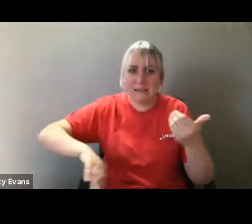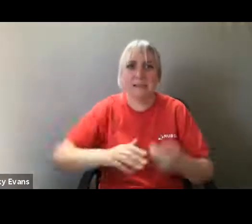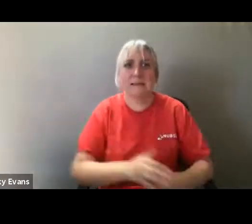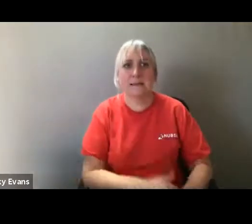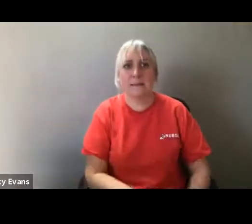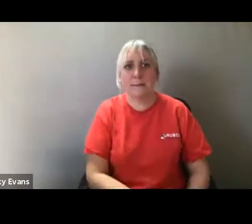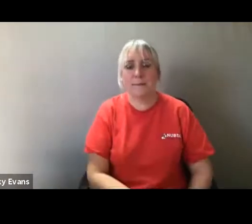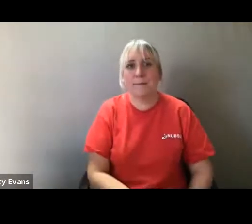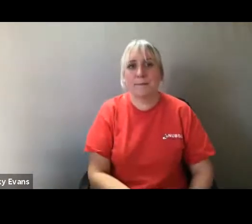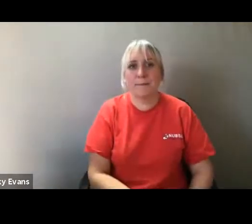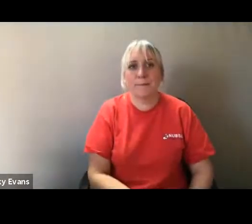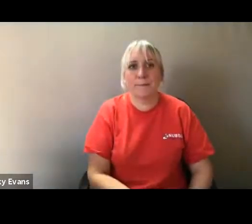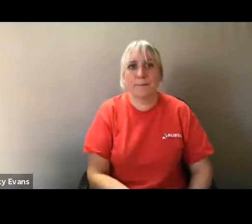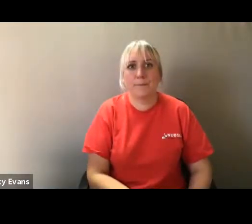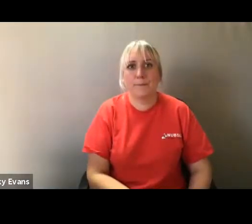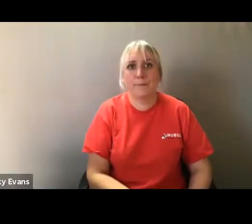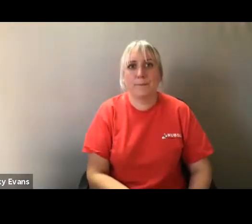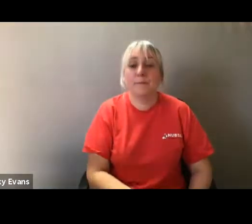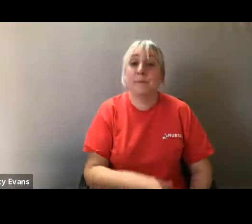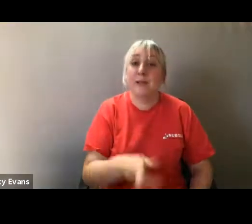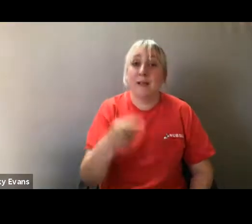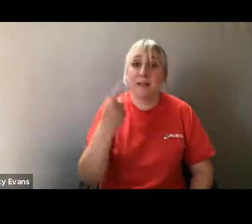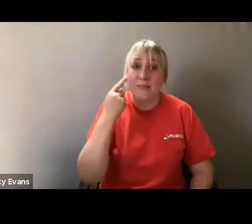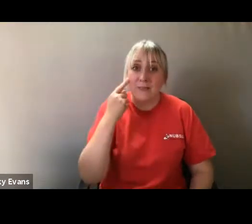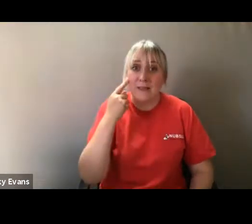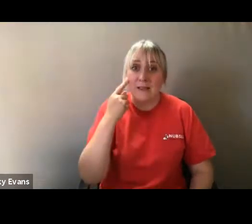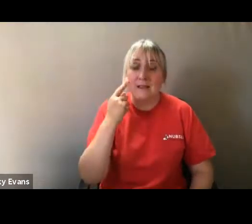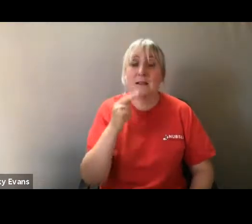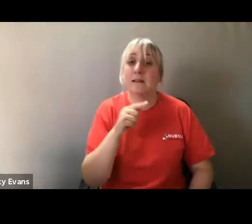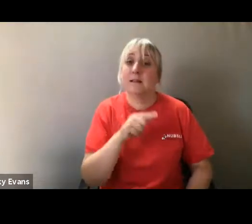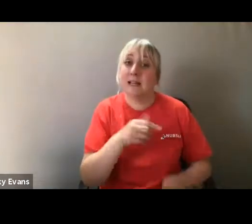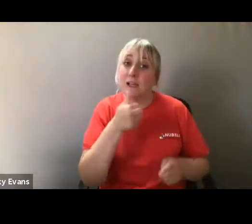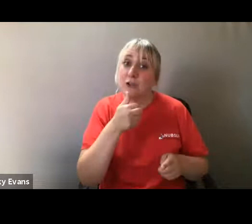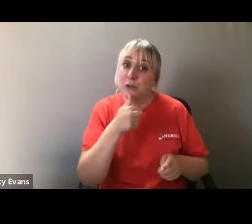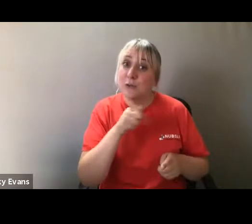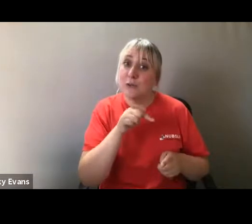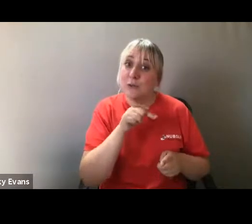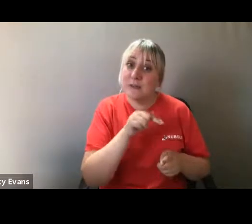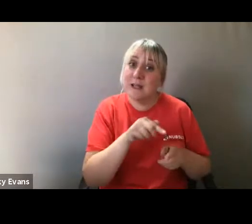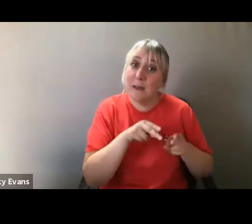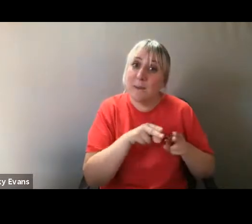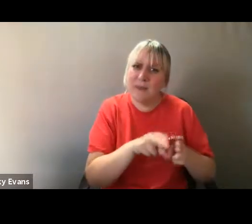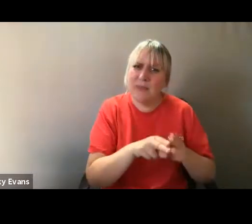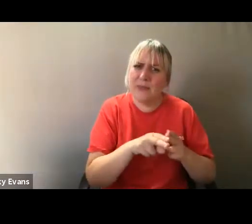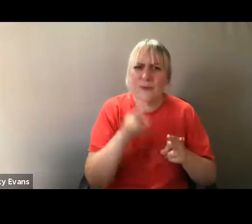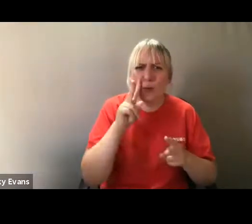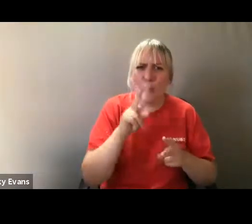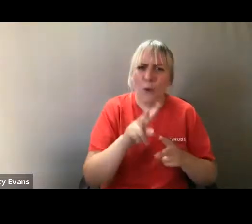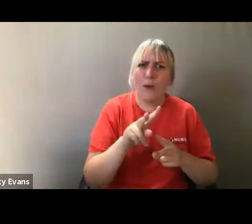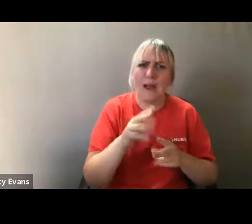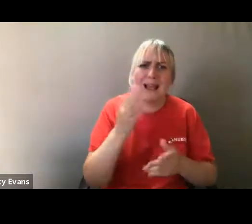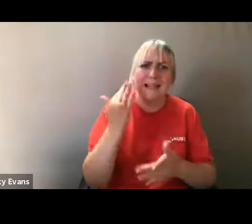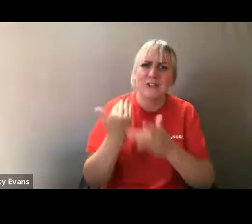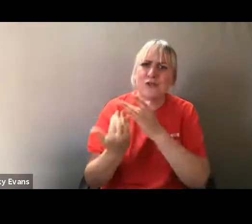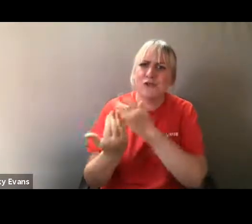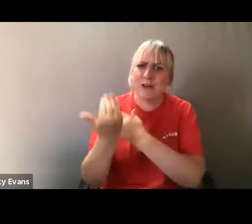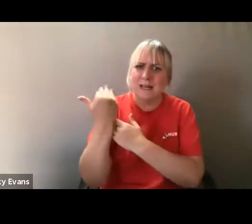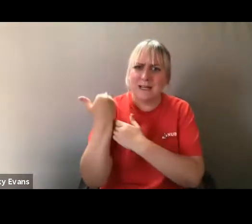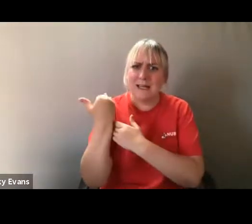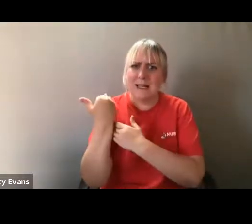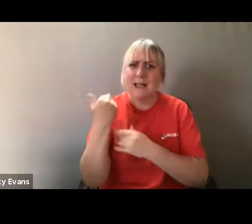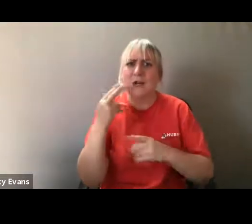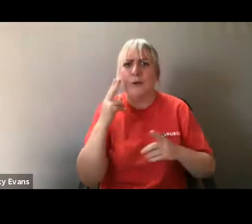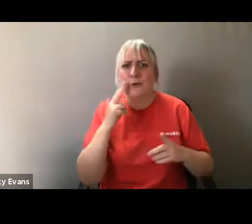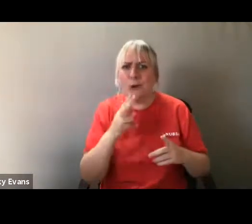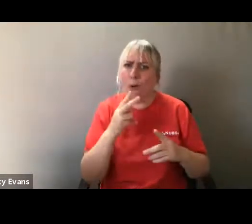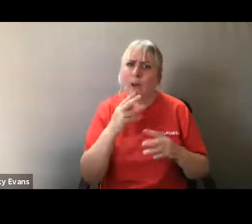use the method of looking at history as a political